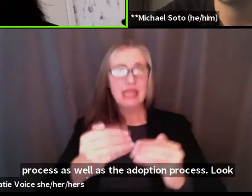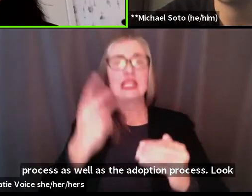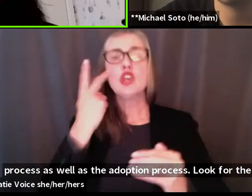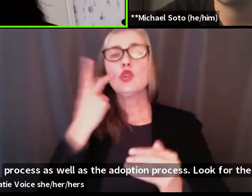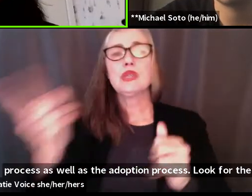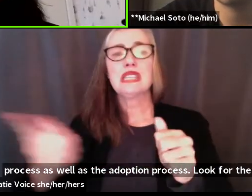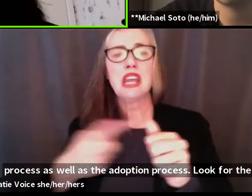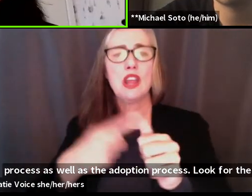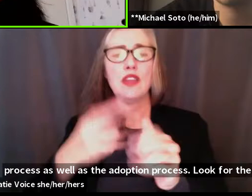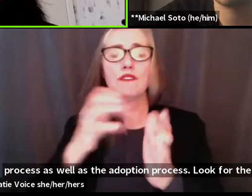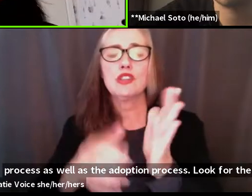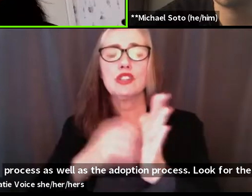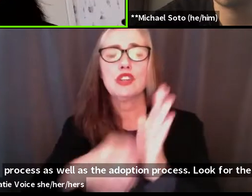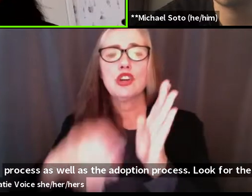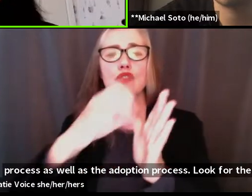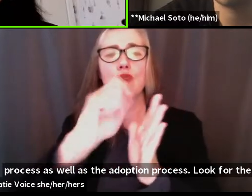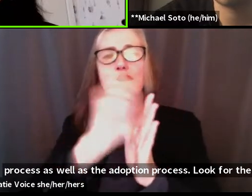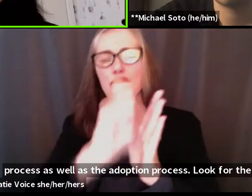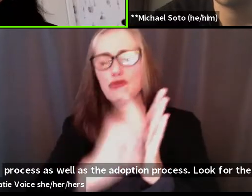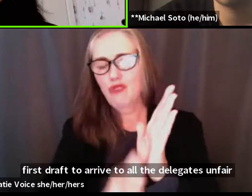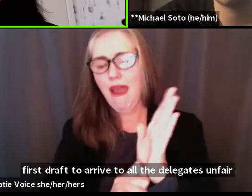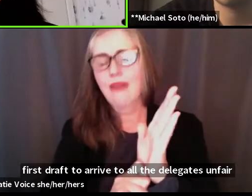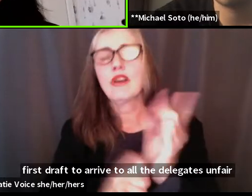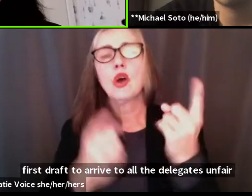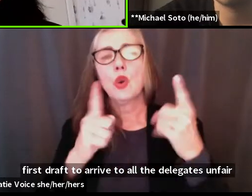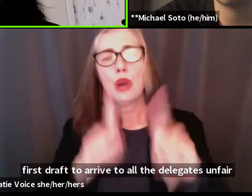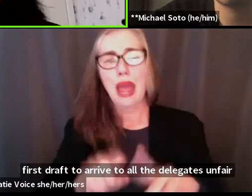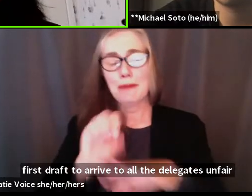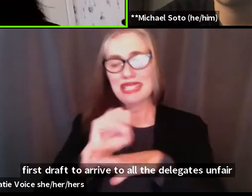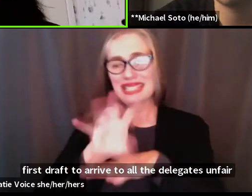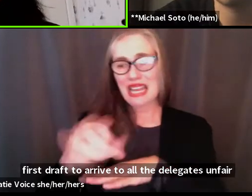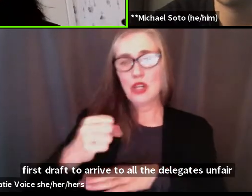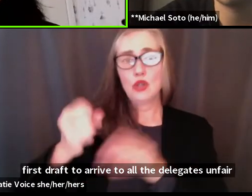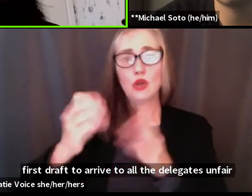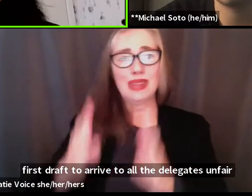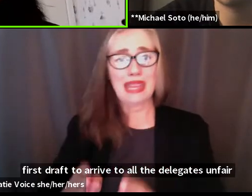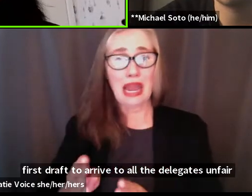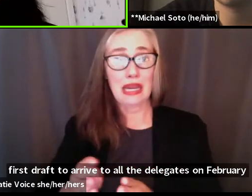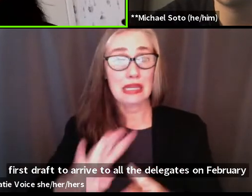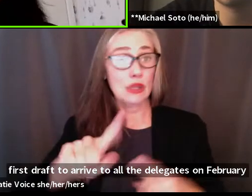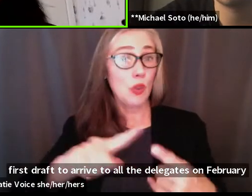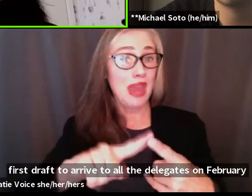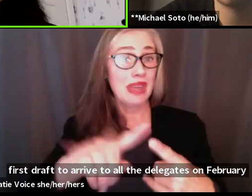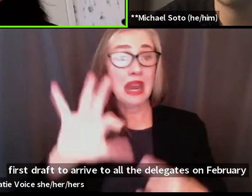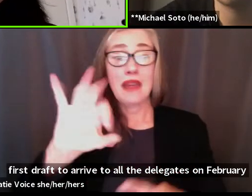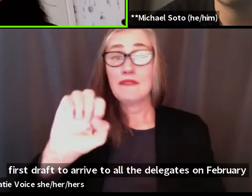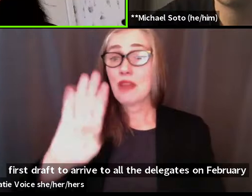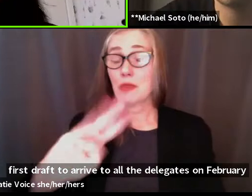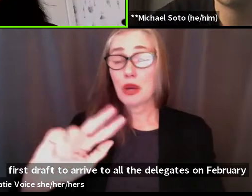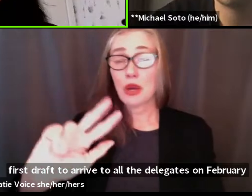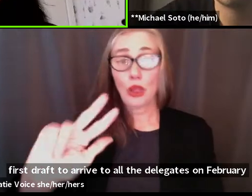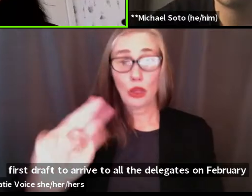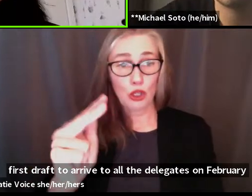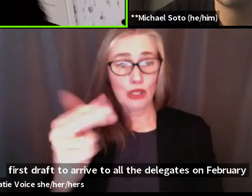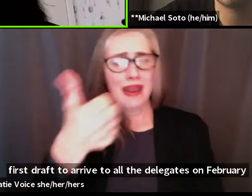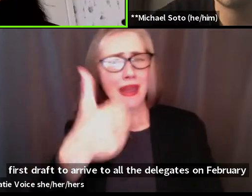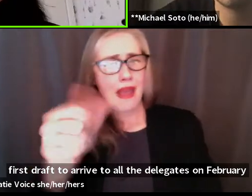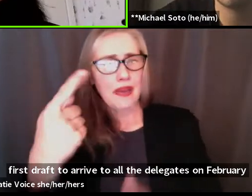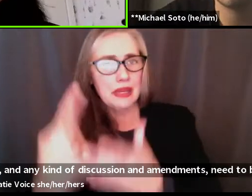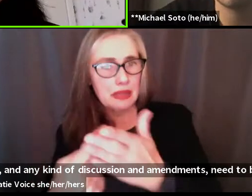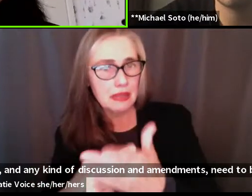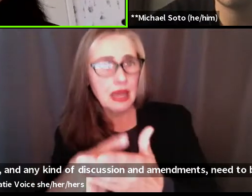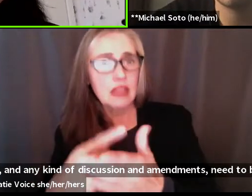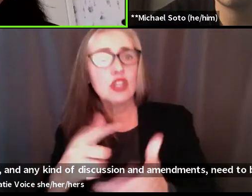to arrive to all the delegates on February 3rd. And any kind of discussion and amendments need